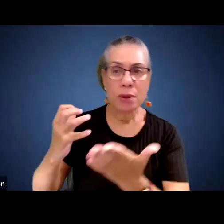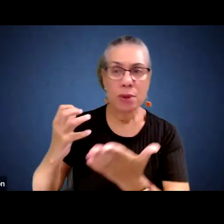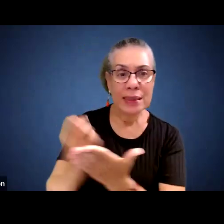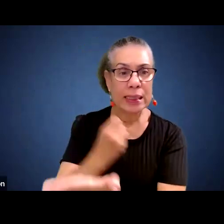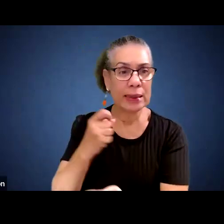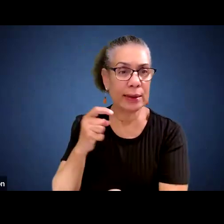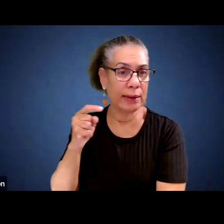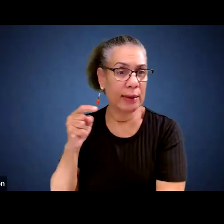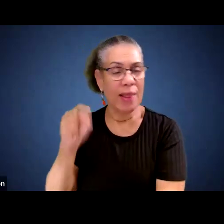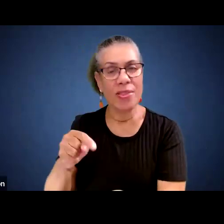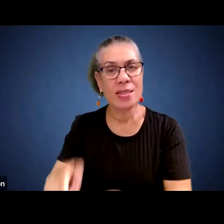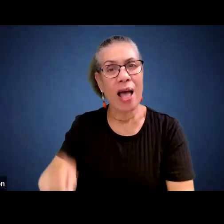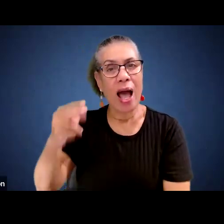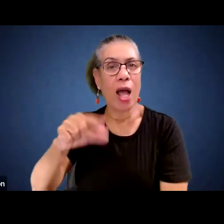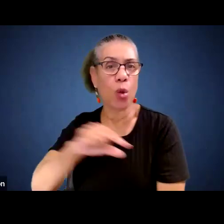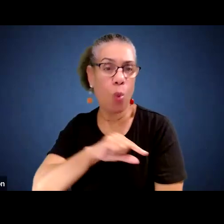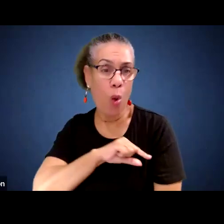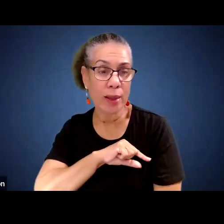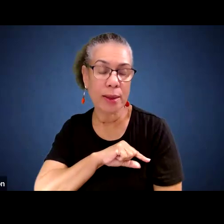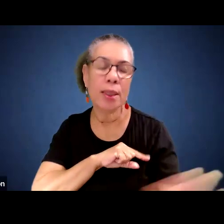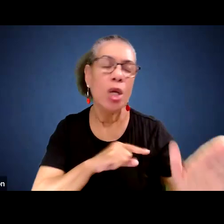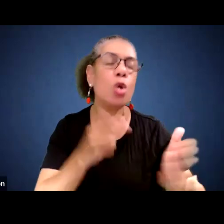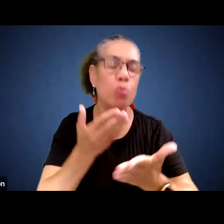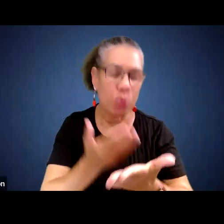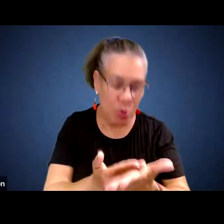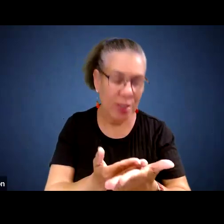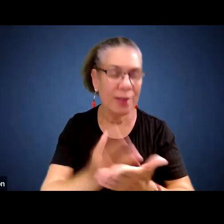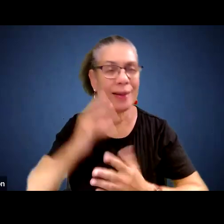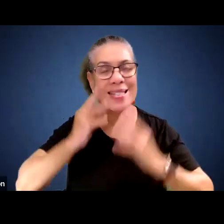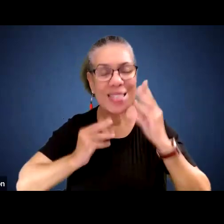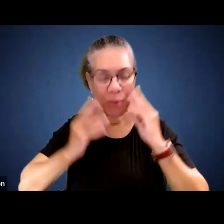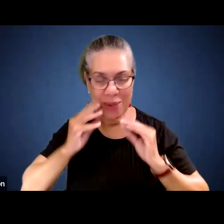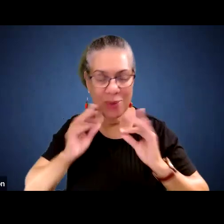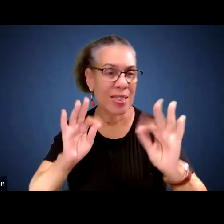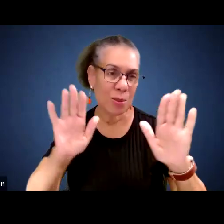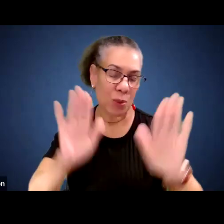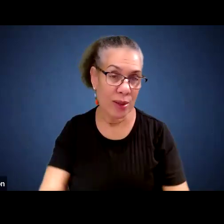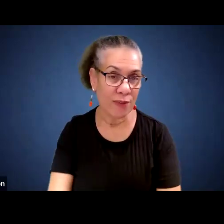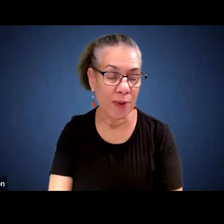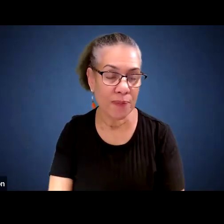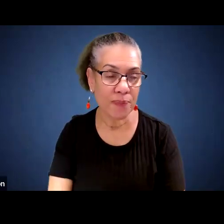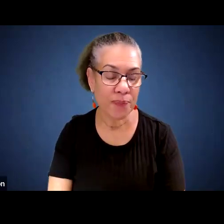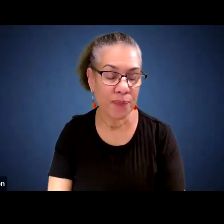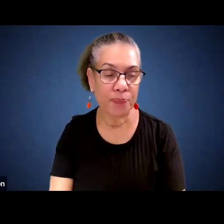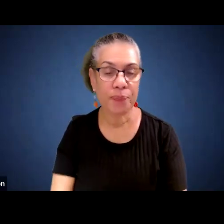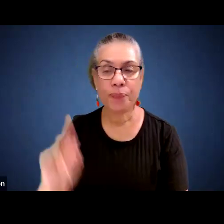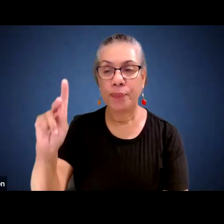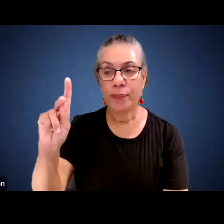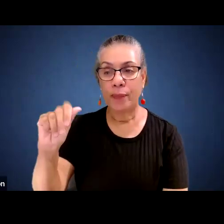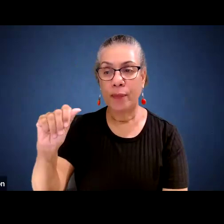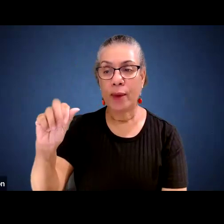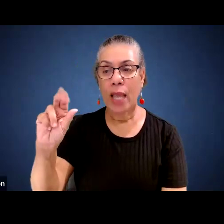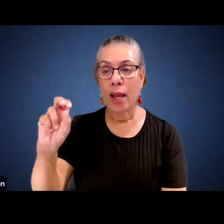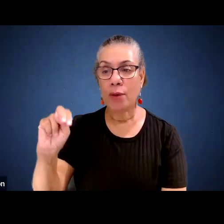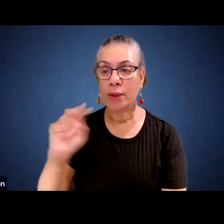of high quality, an already proven high quality experience? I think there's a couple ways to look at it.